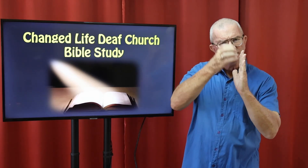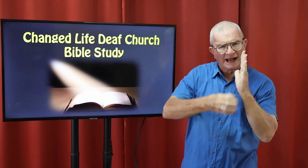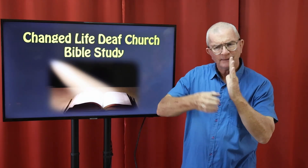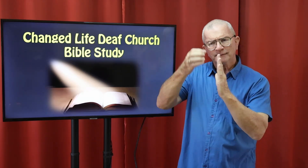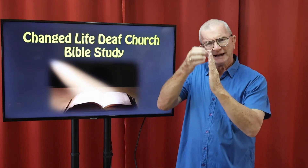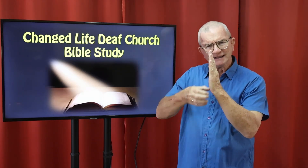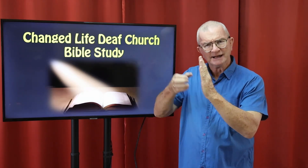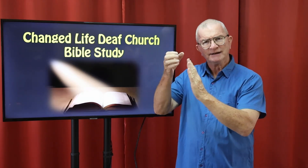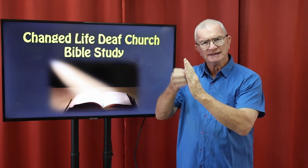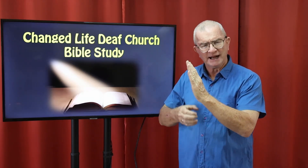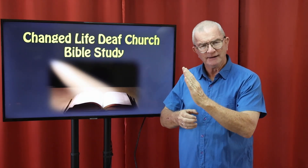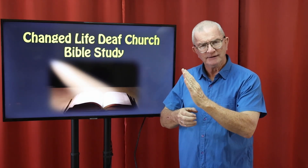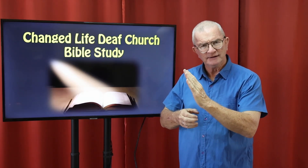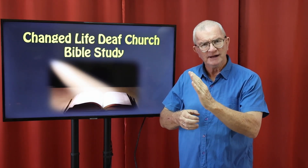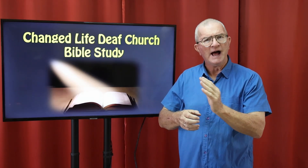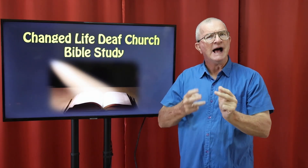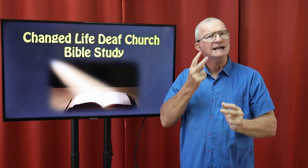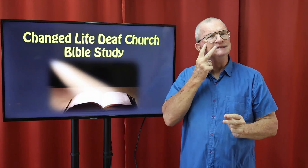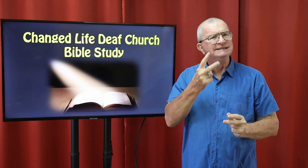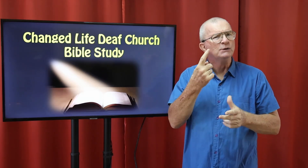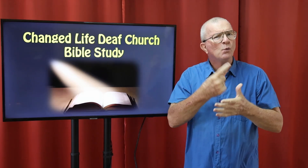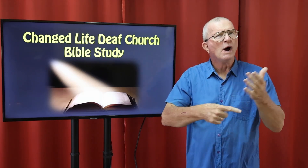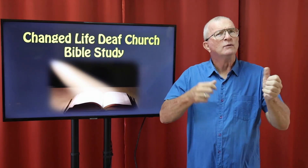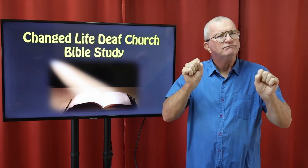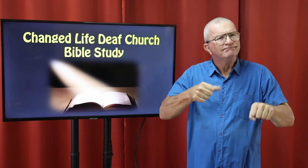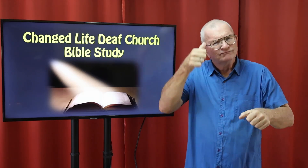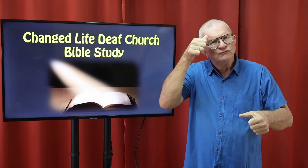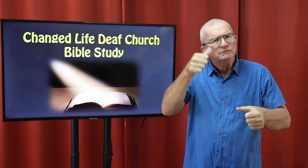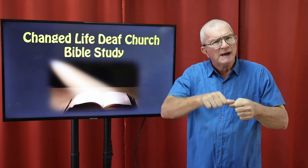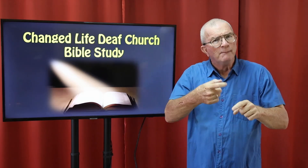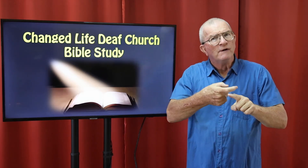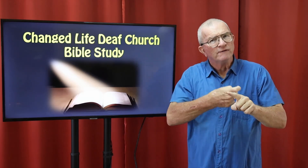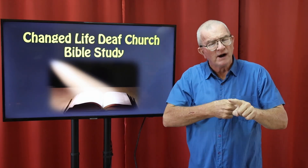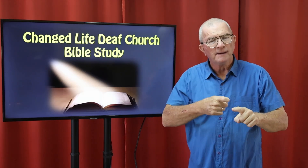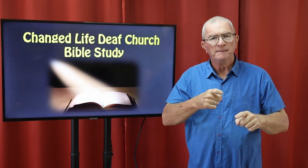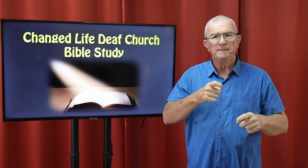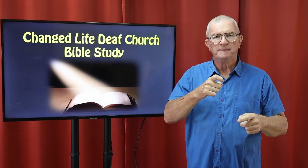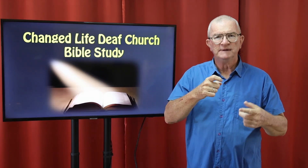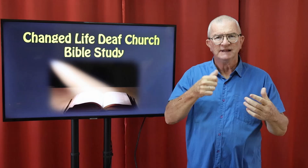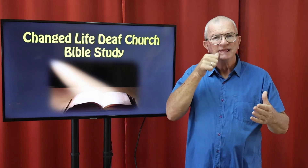Now, each chapter we're going to look at to see what we should remember from it.